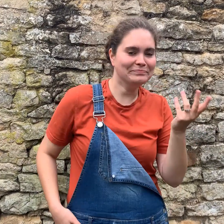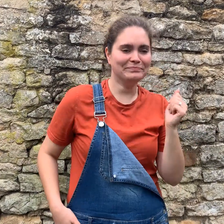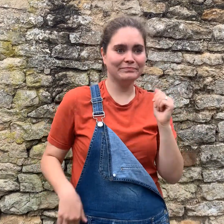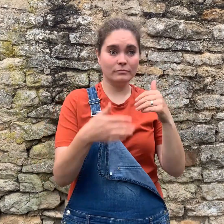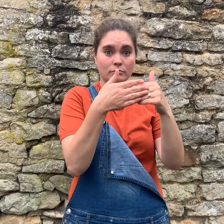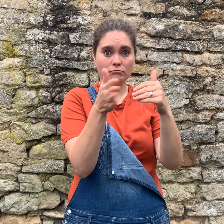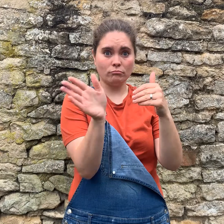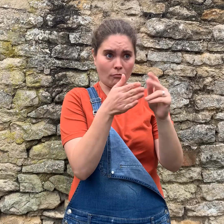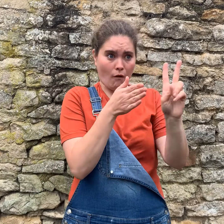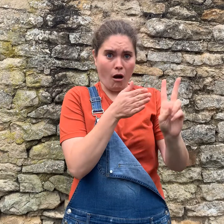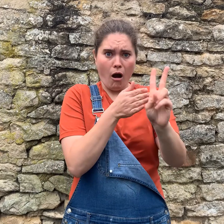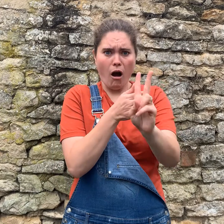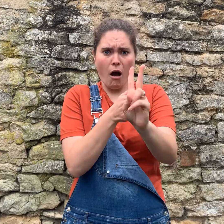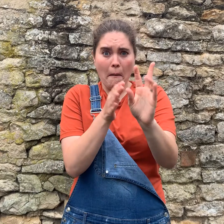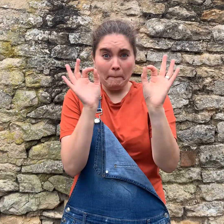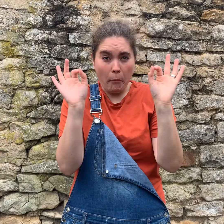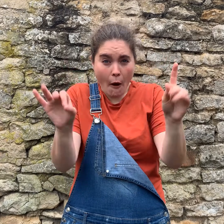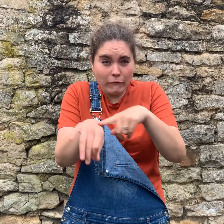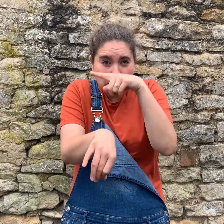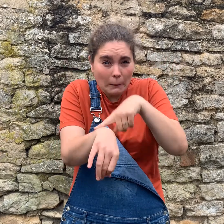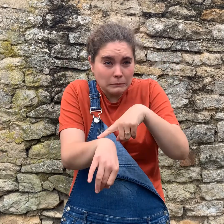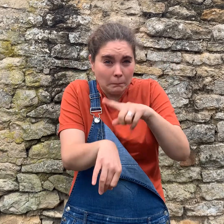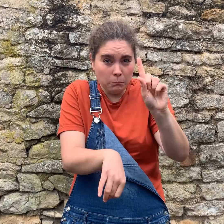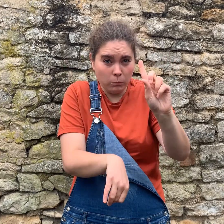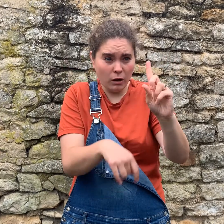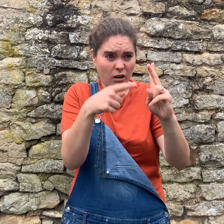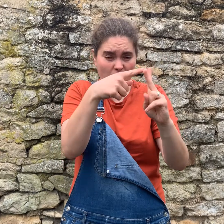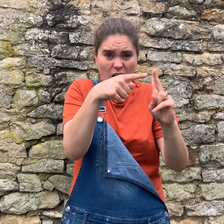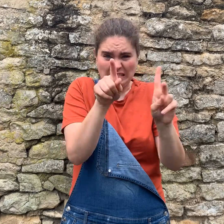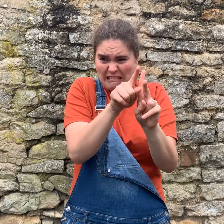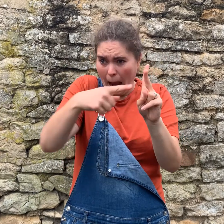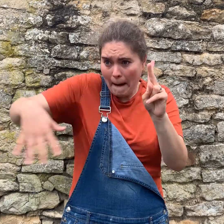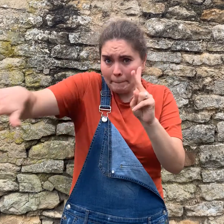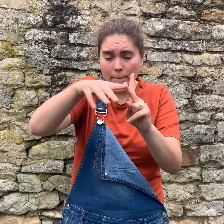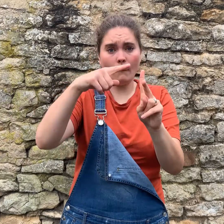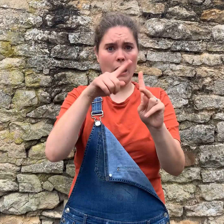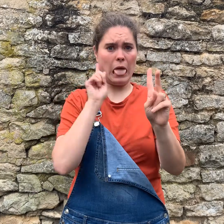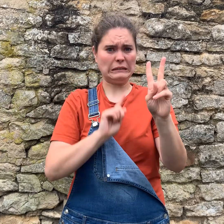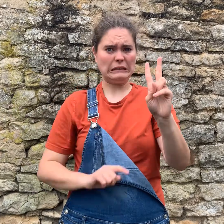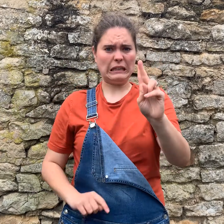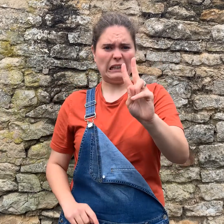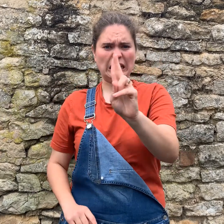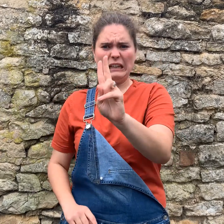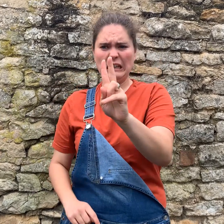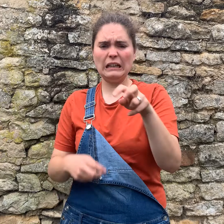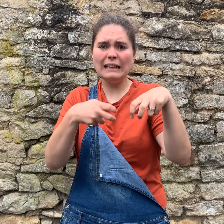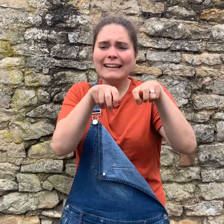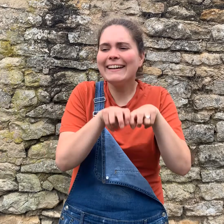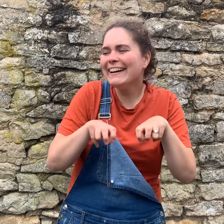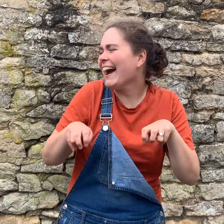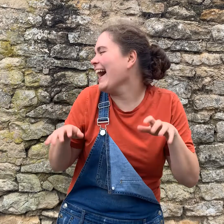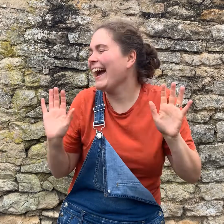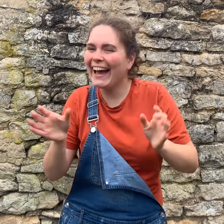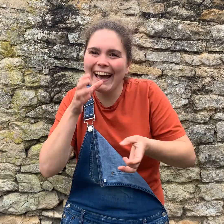to her? And then the door opened. It was like perfect timing. 2 of them came out again.